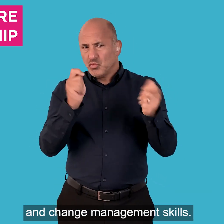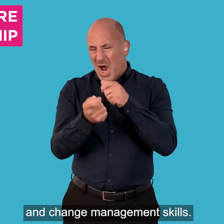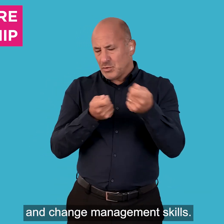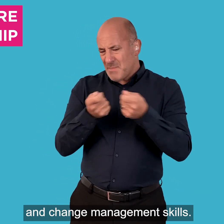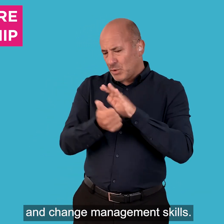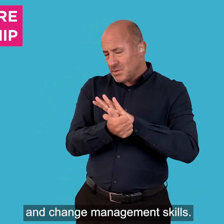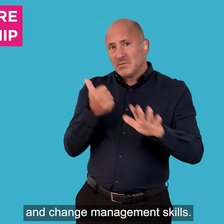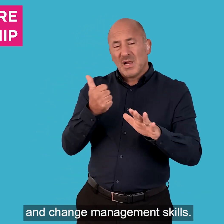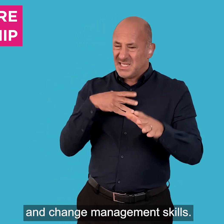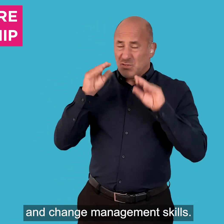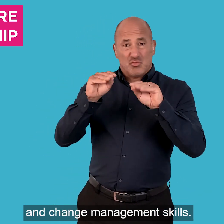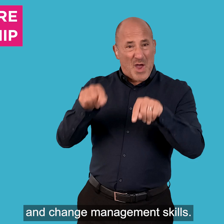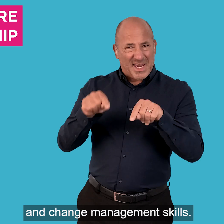and change management skills.